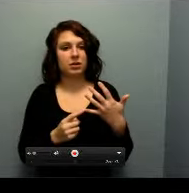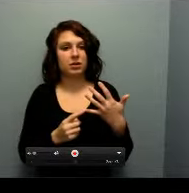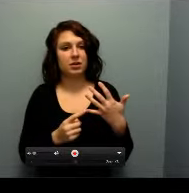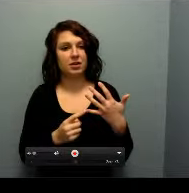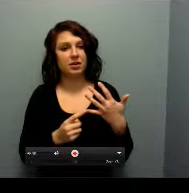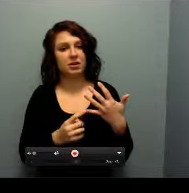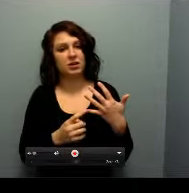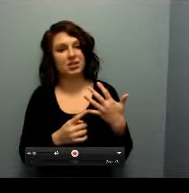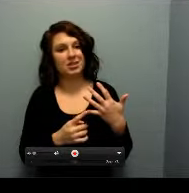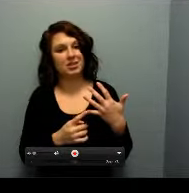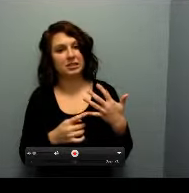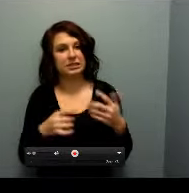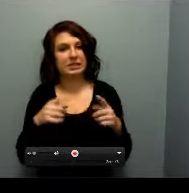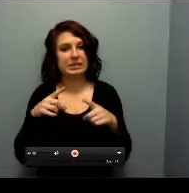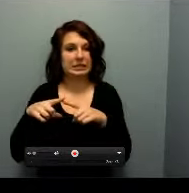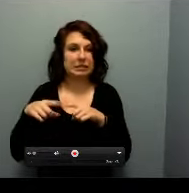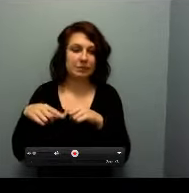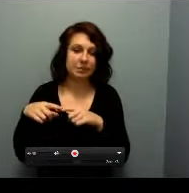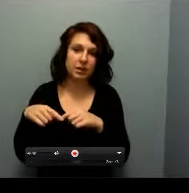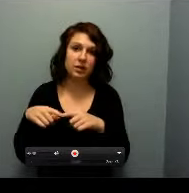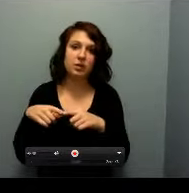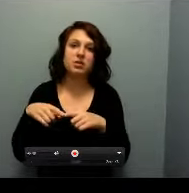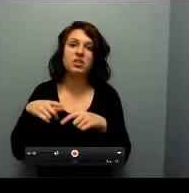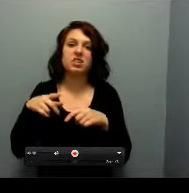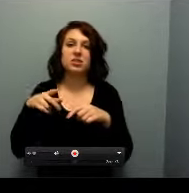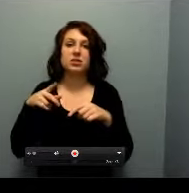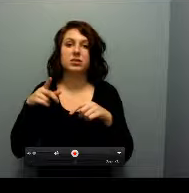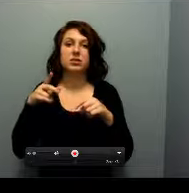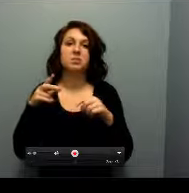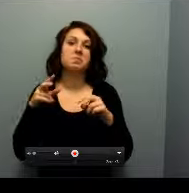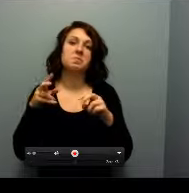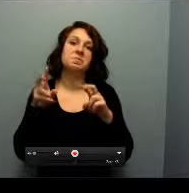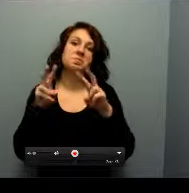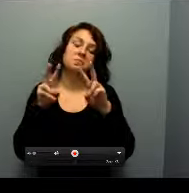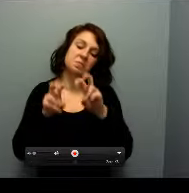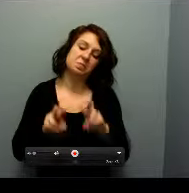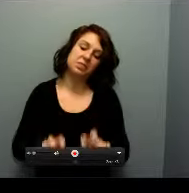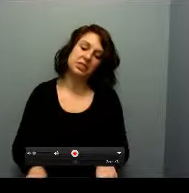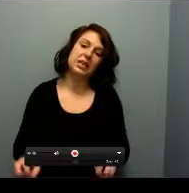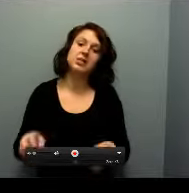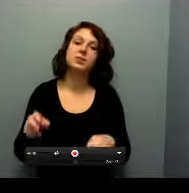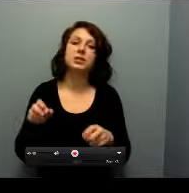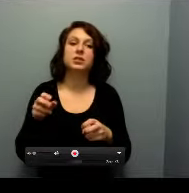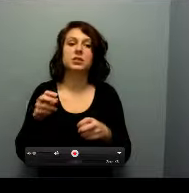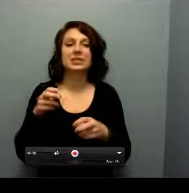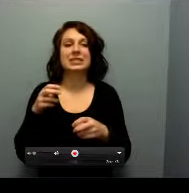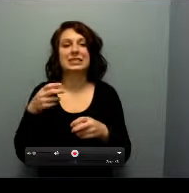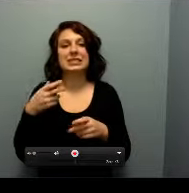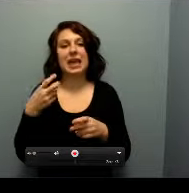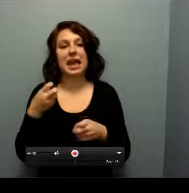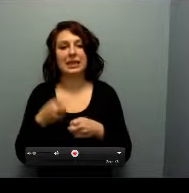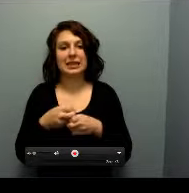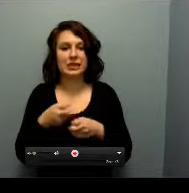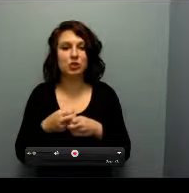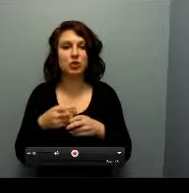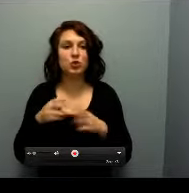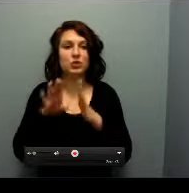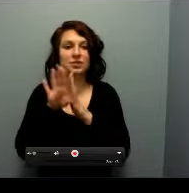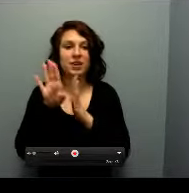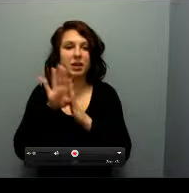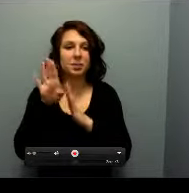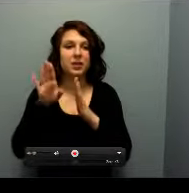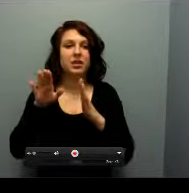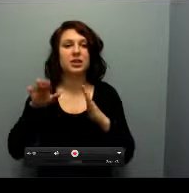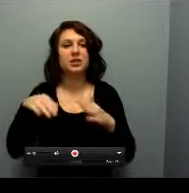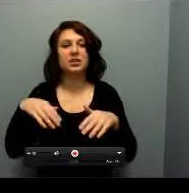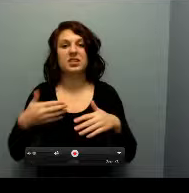is depending on the assessment, the issues, development, it's